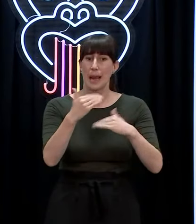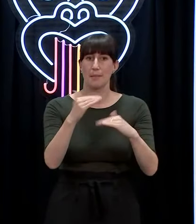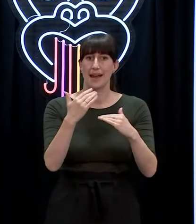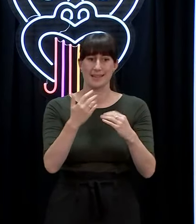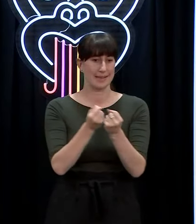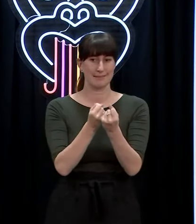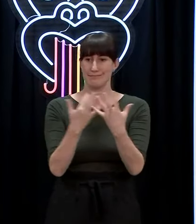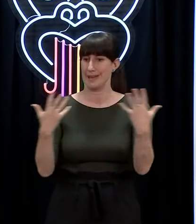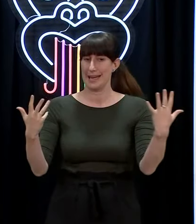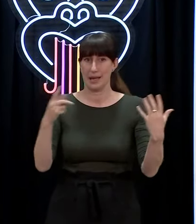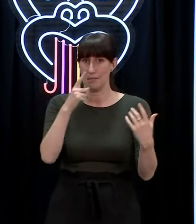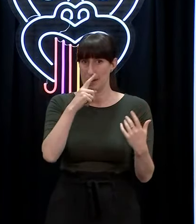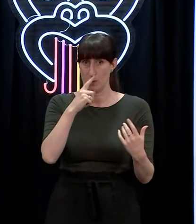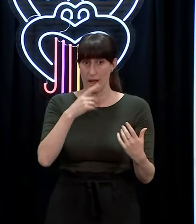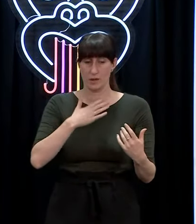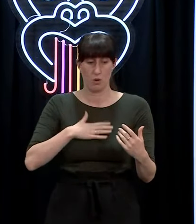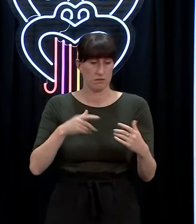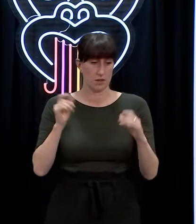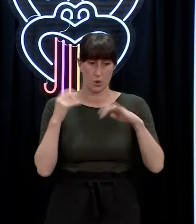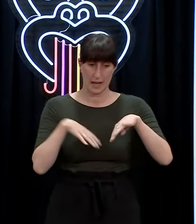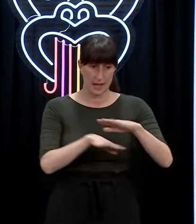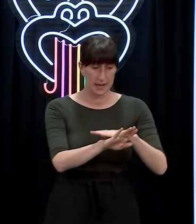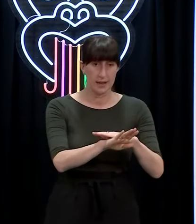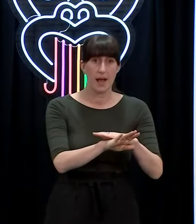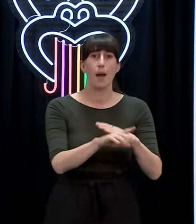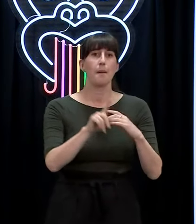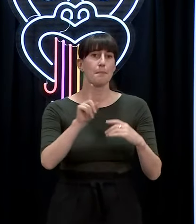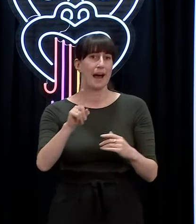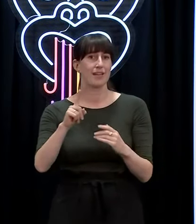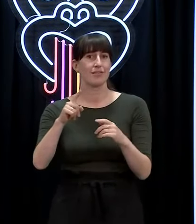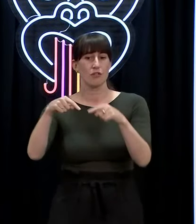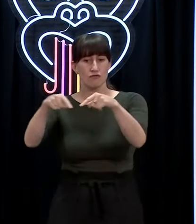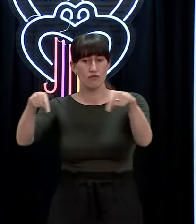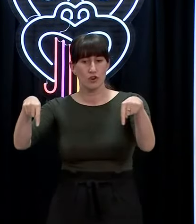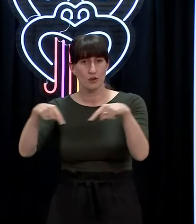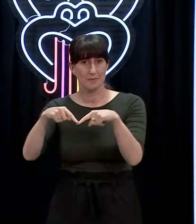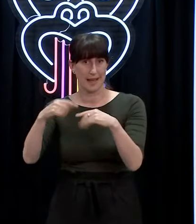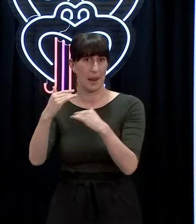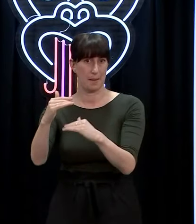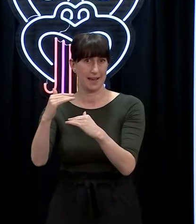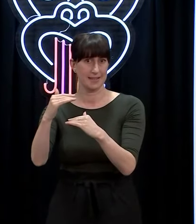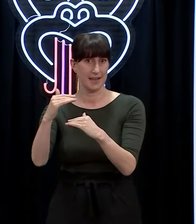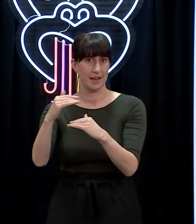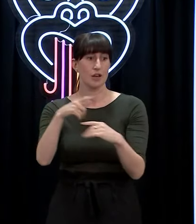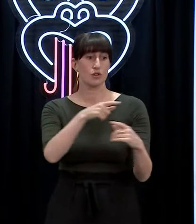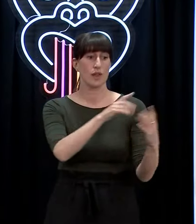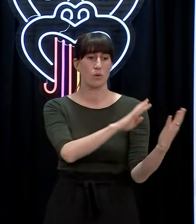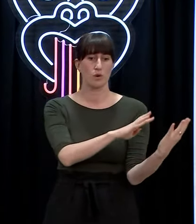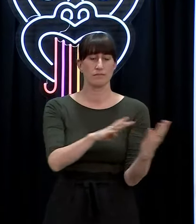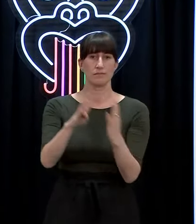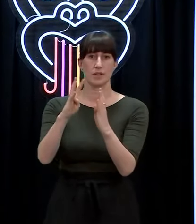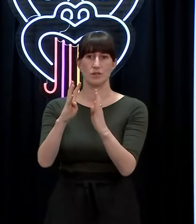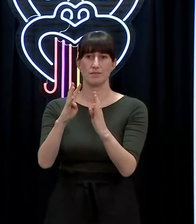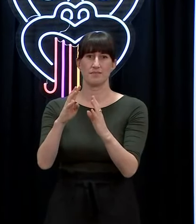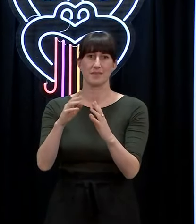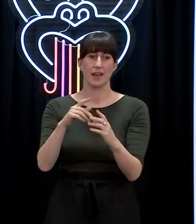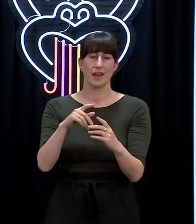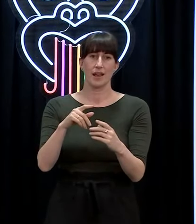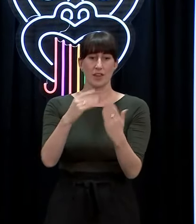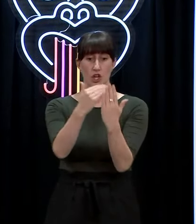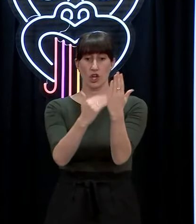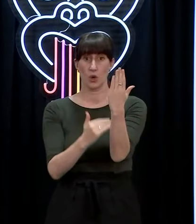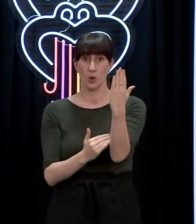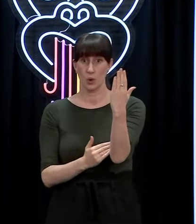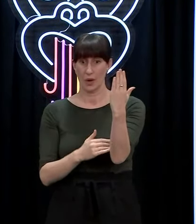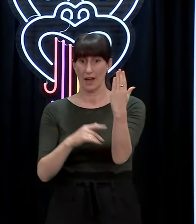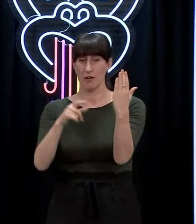room. Once all the rooms have been taken, all of the available rooms that have been taken, the lobby will be closed. Anybody who is left in the queue or